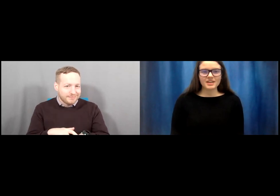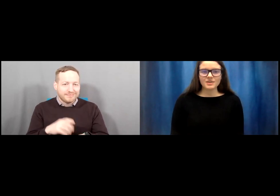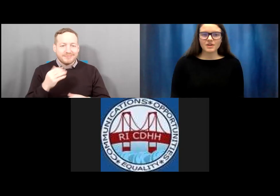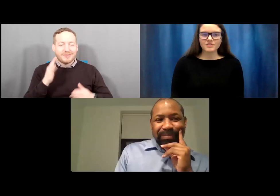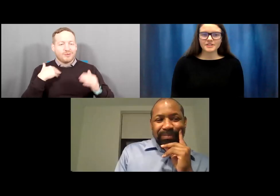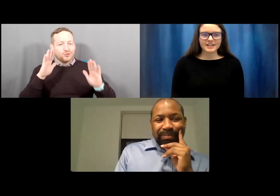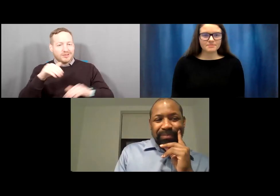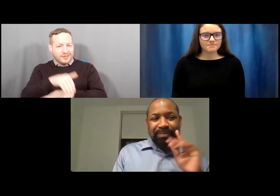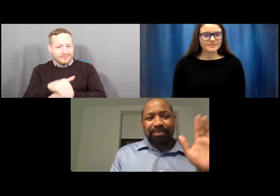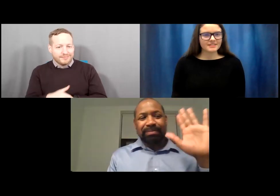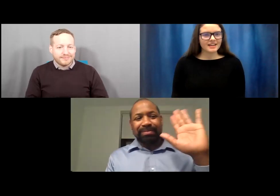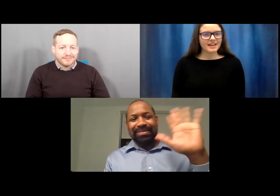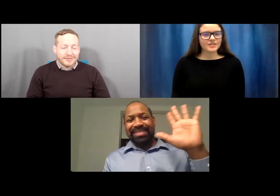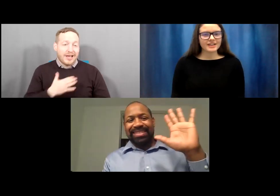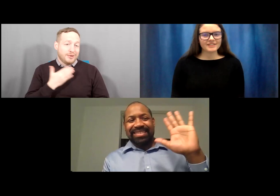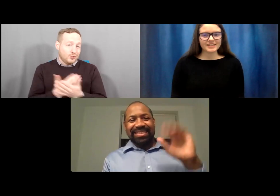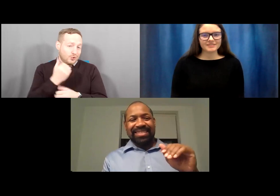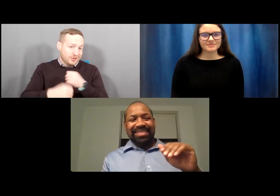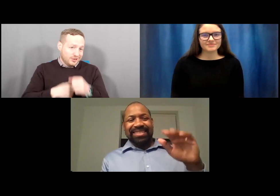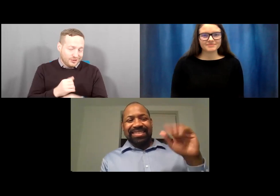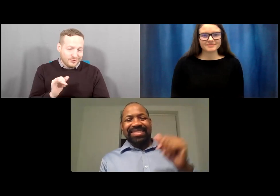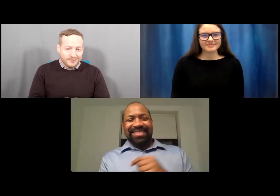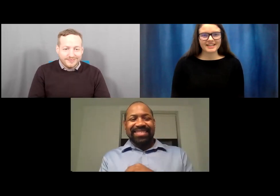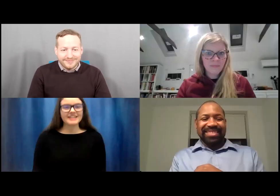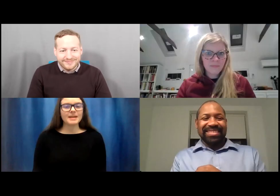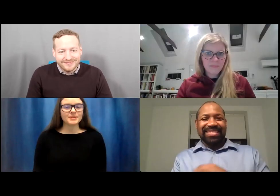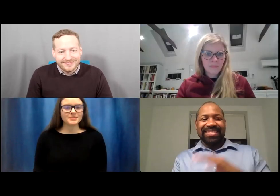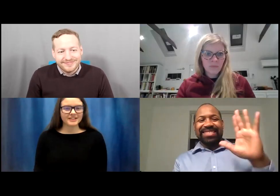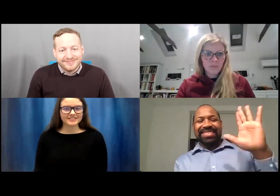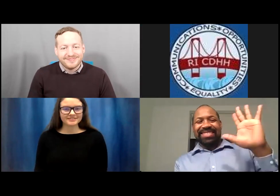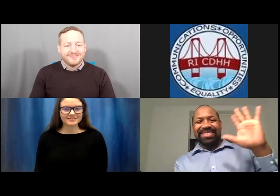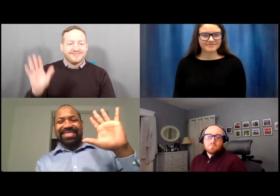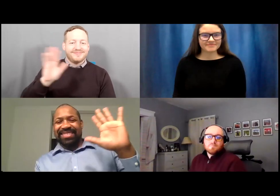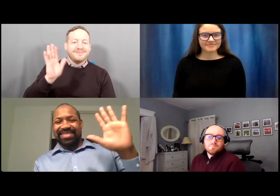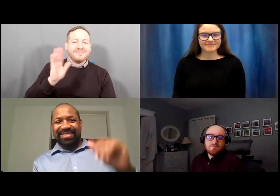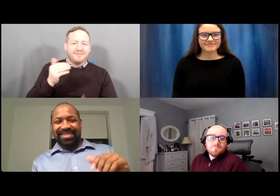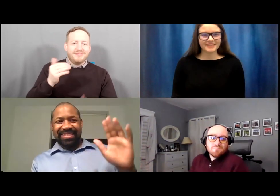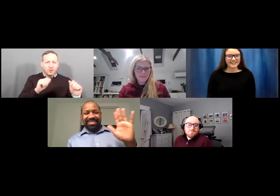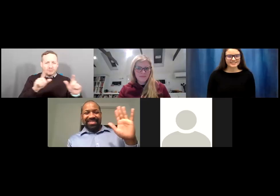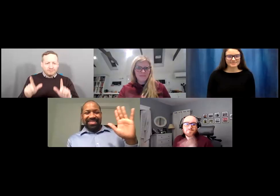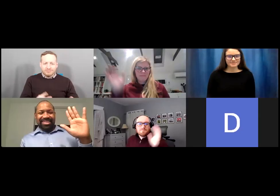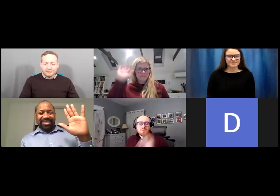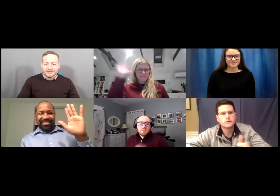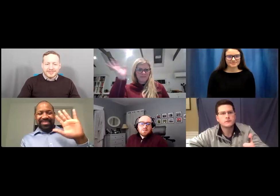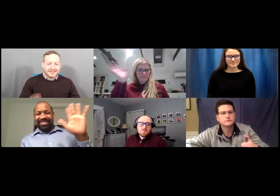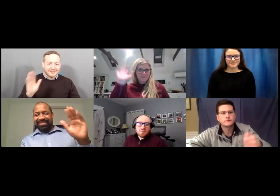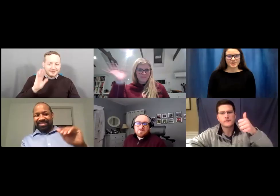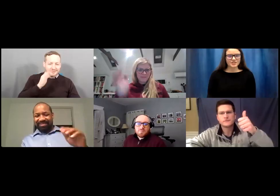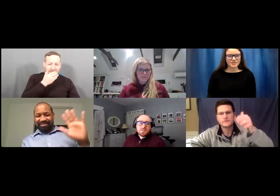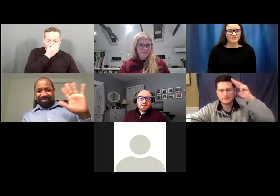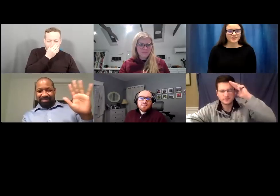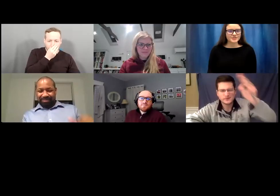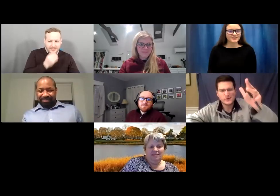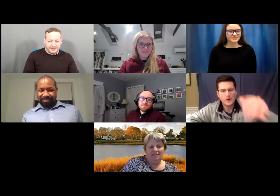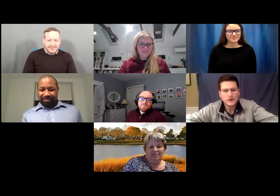So thank you all for your time and have a great evening and Happy New Year. Bye. Congratulations.